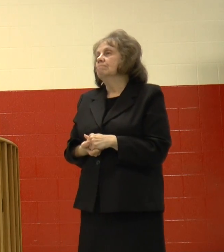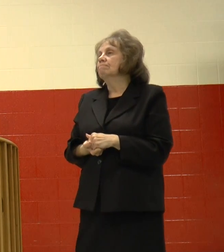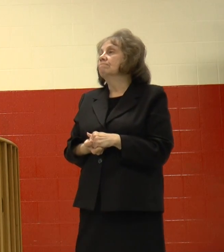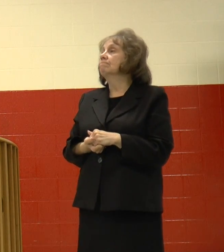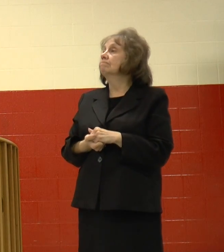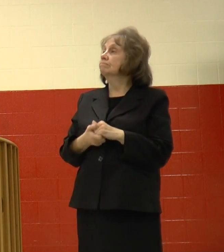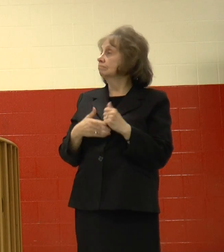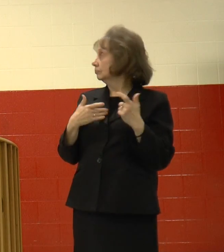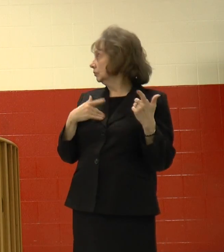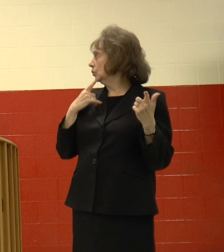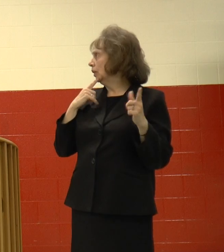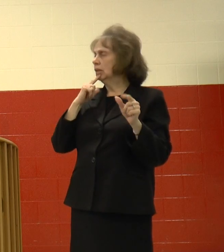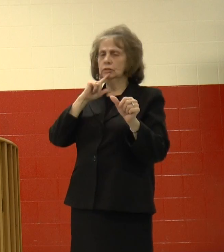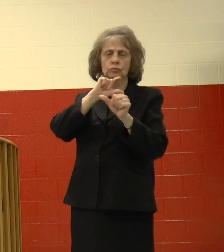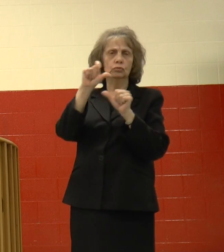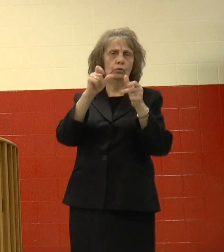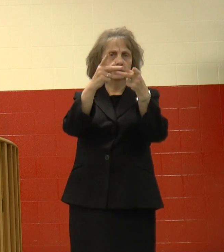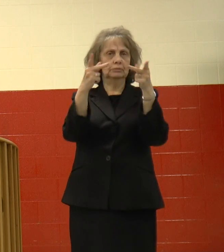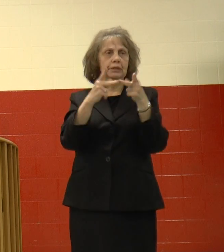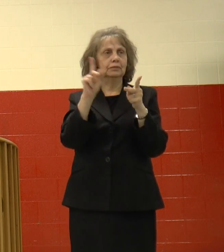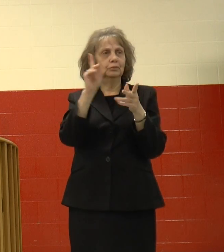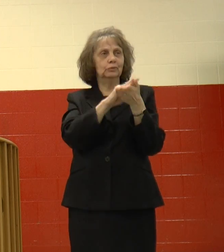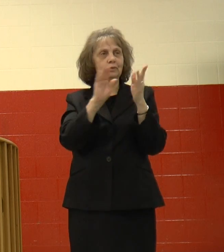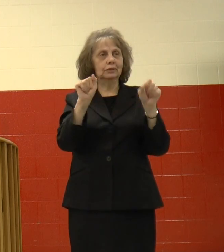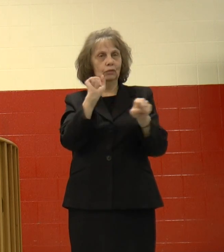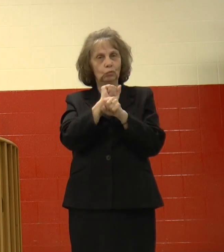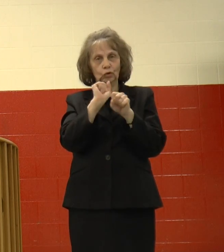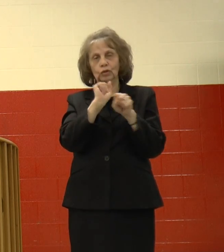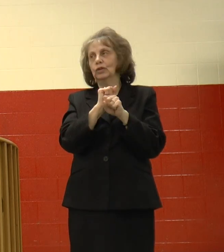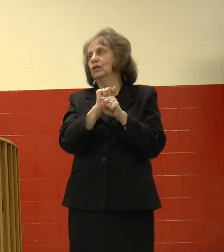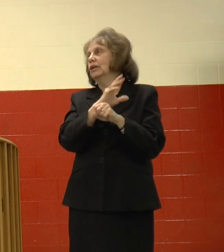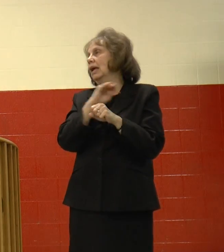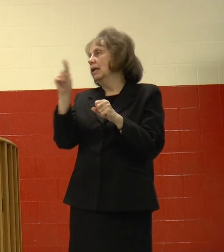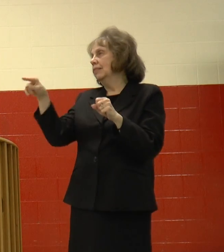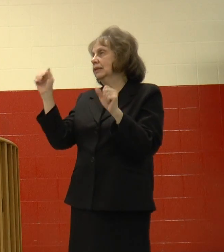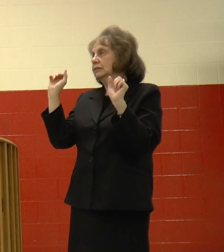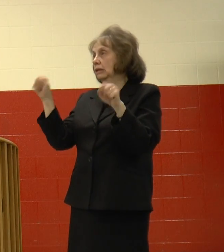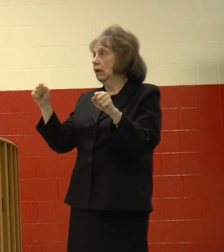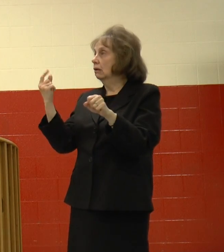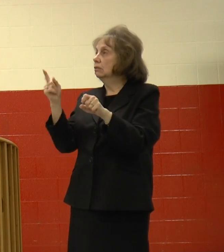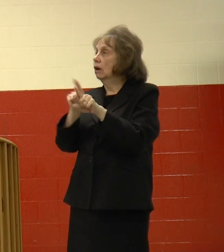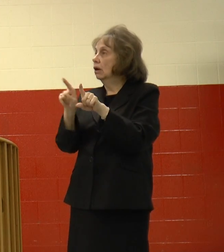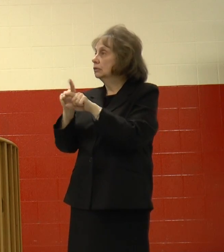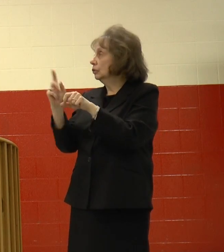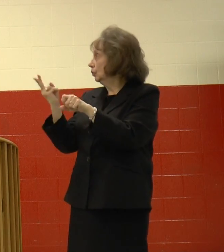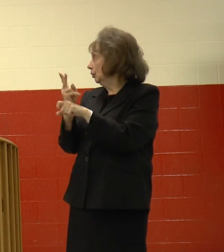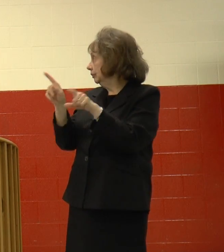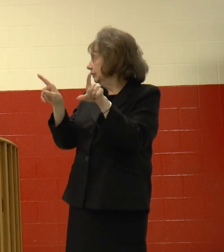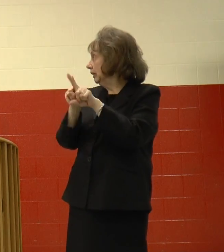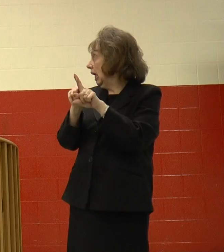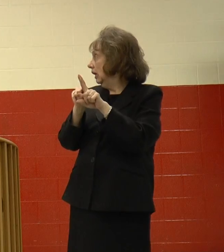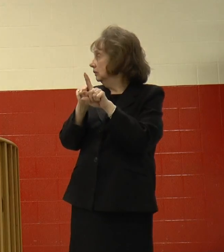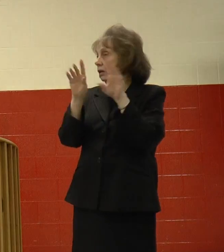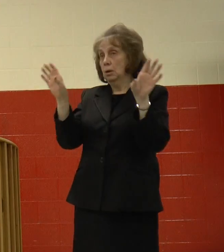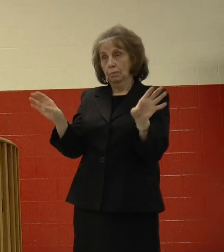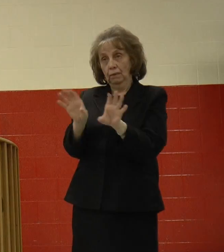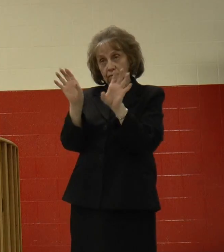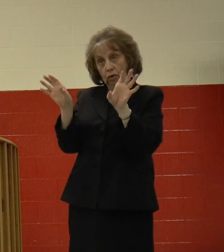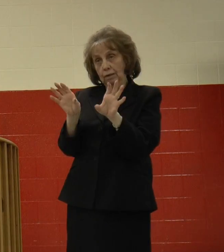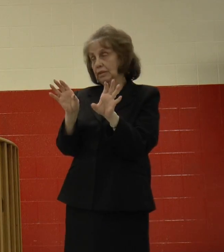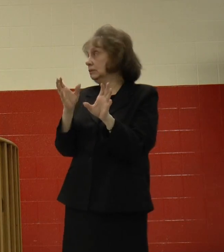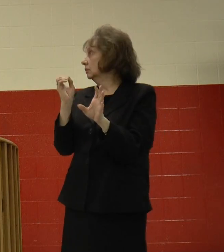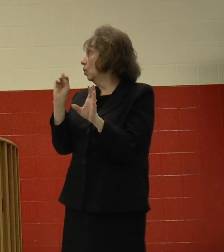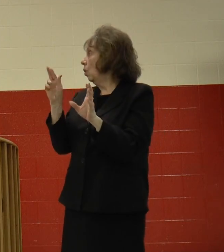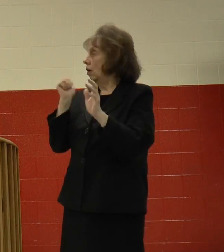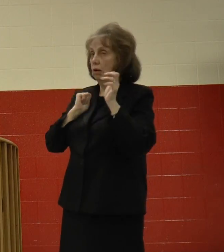And great social spaces where students can work, and this can double as both a performance space or